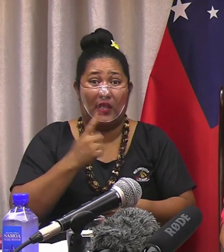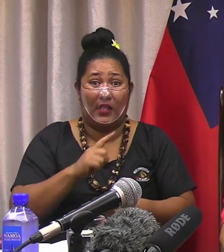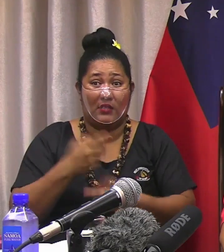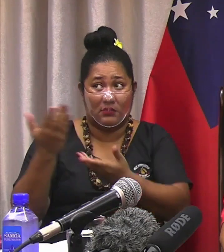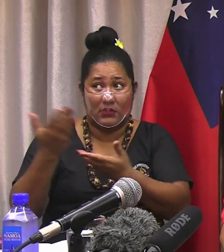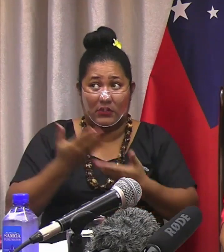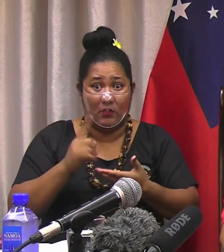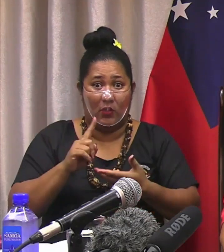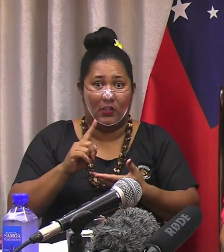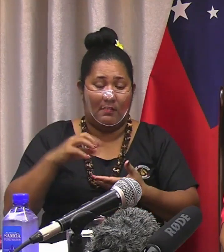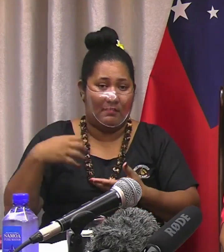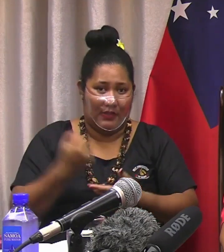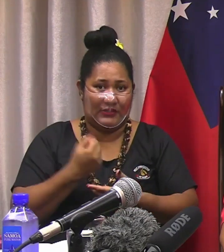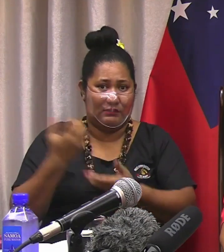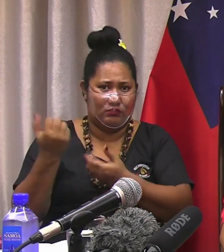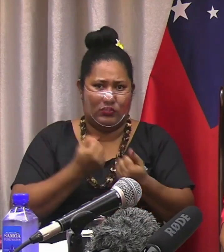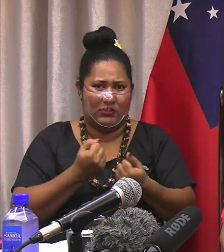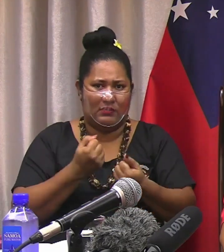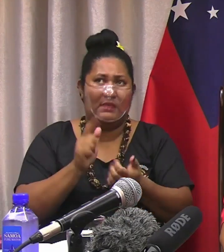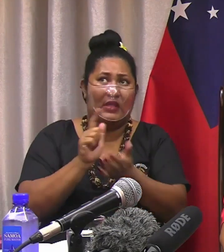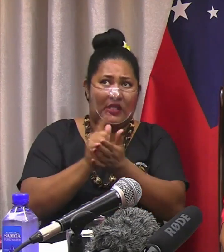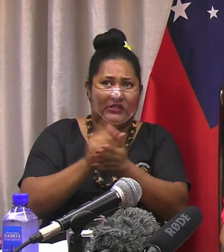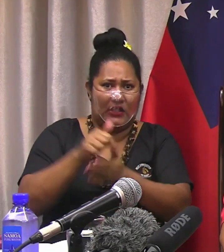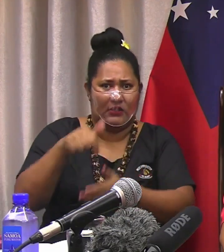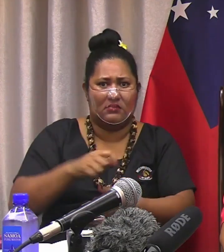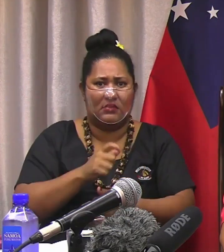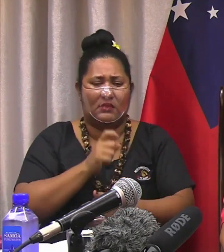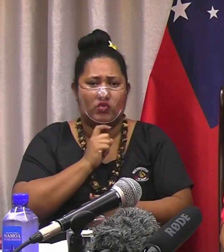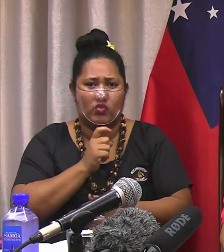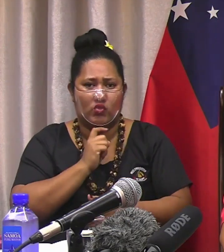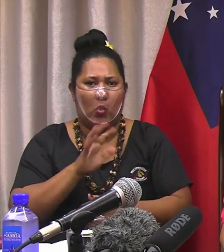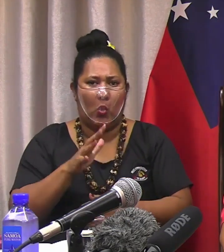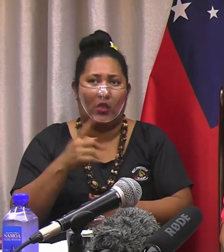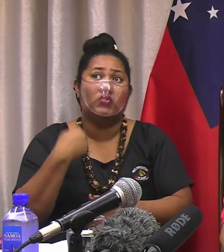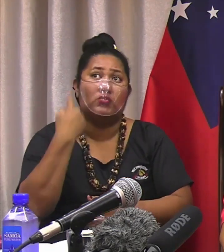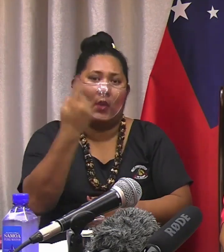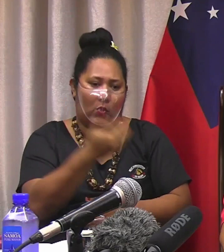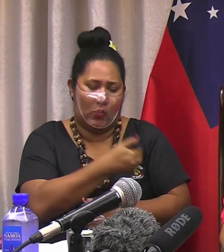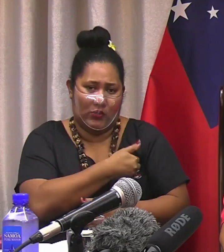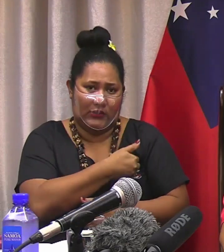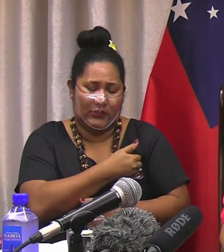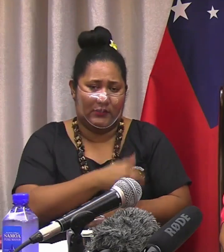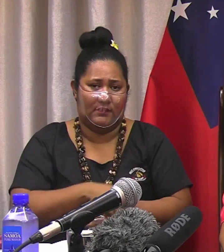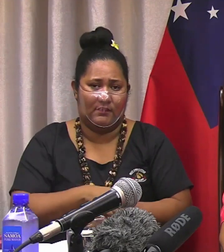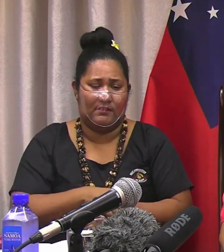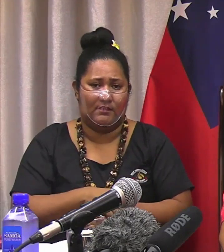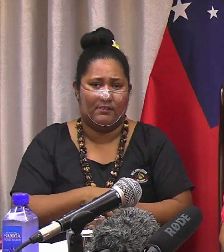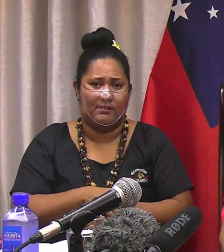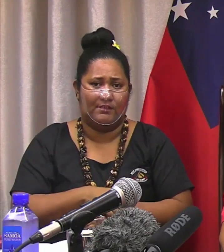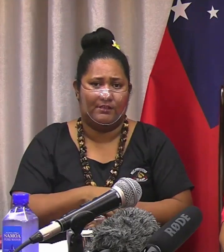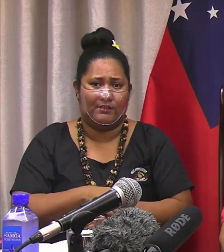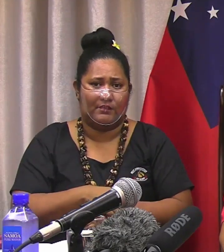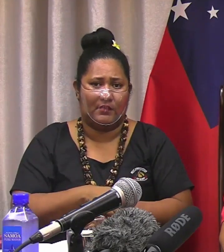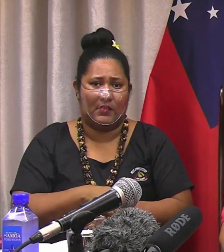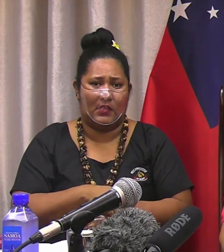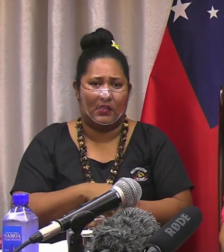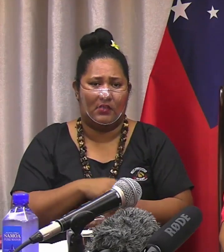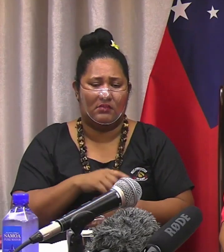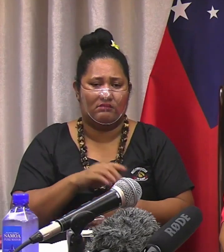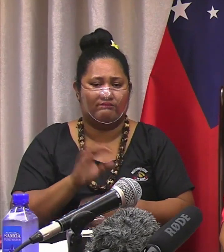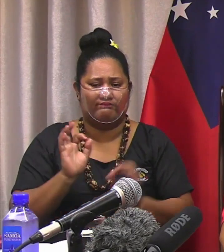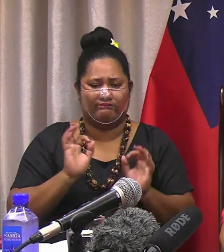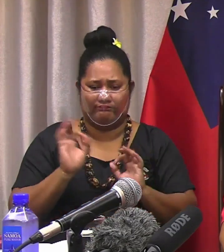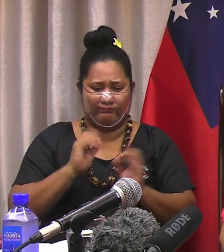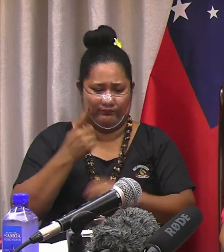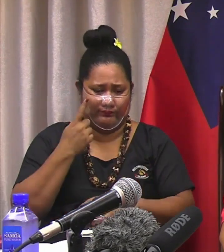be available later this afternoon or tomorrow morning. There is still no evidence